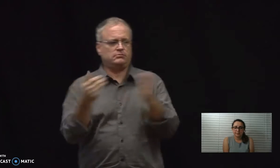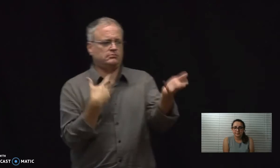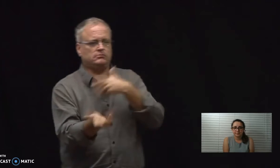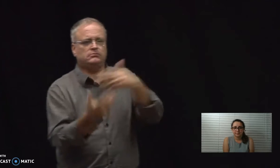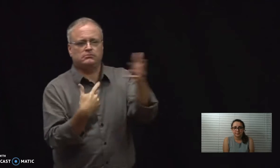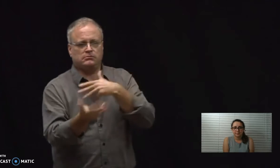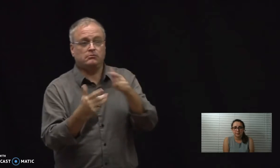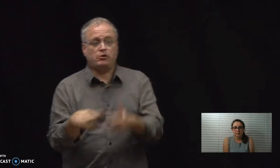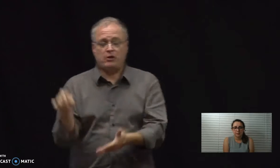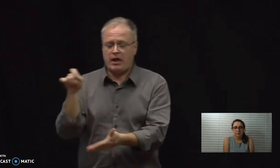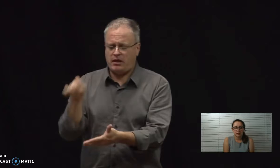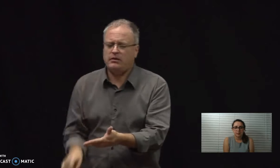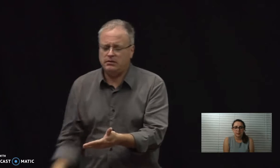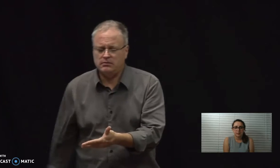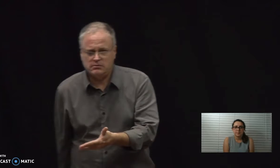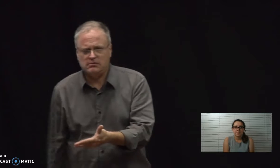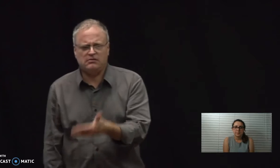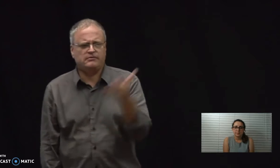writing.